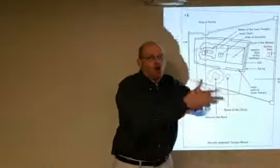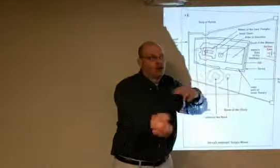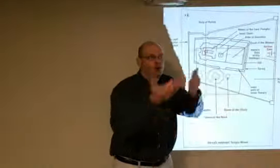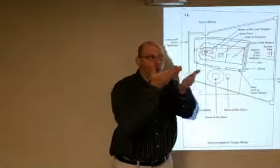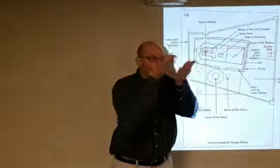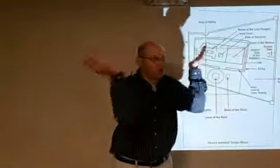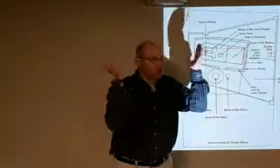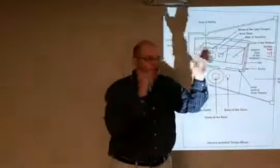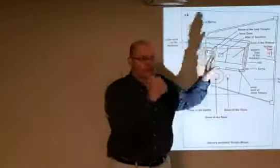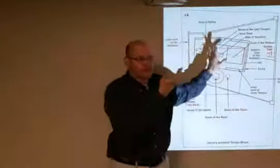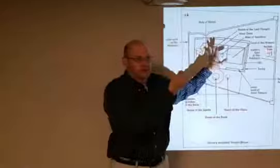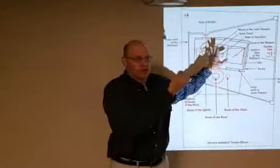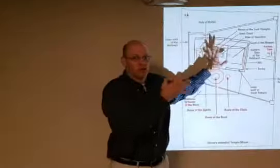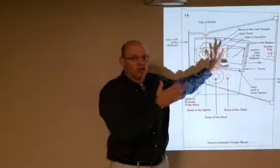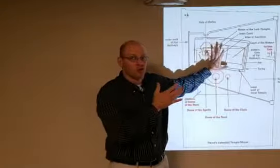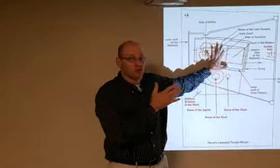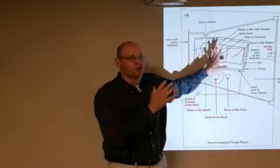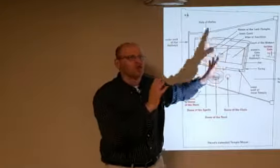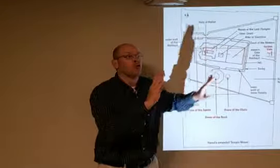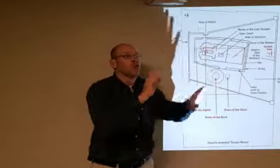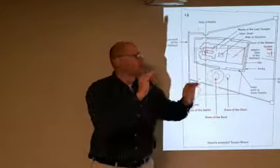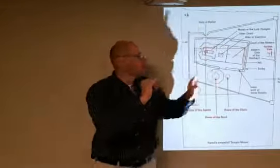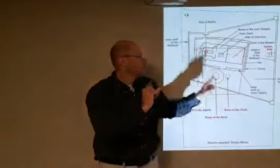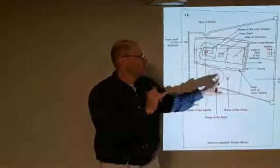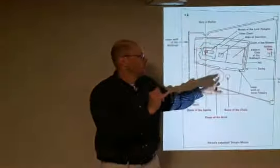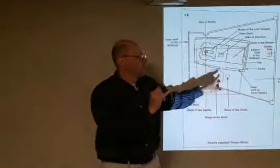That's not there any longer. That temple is gone. It was burned.